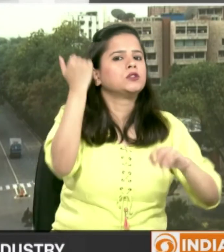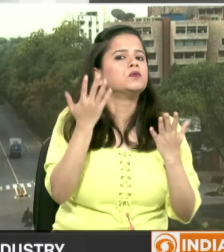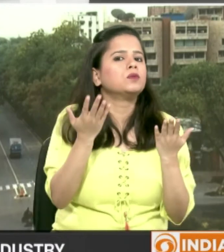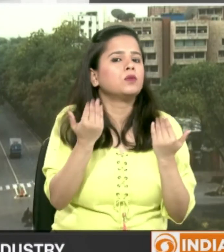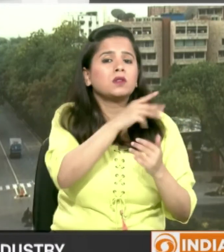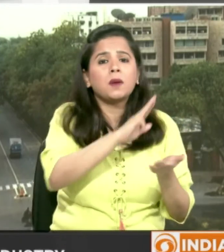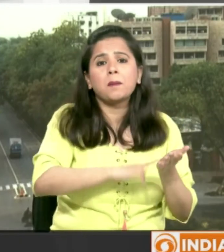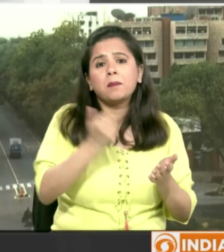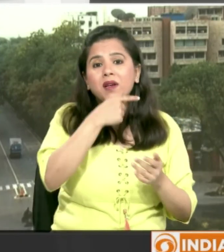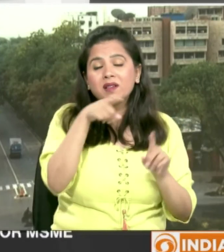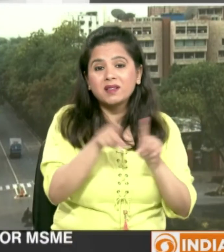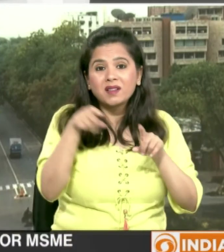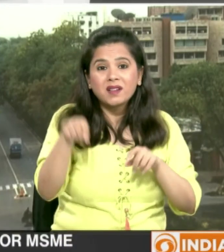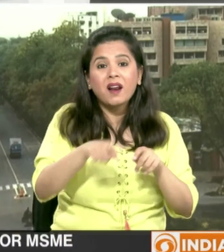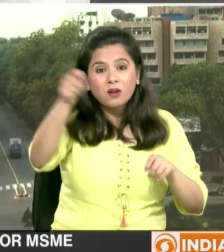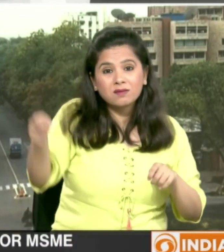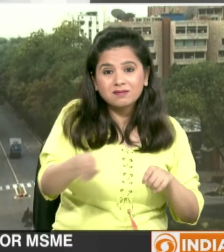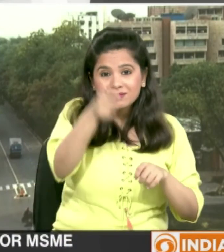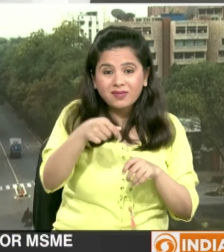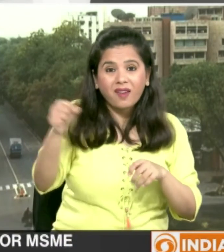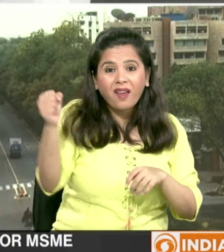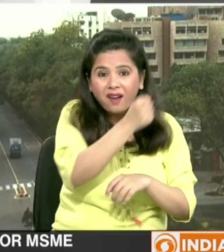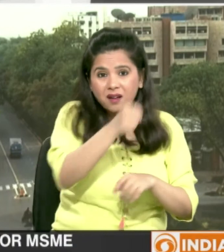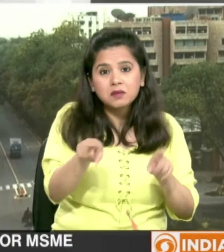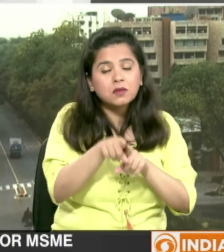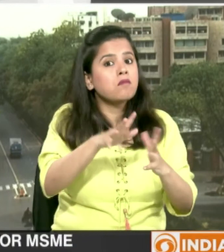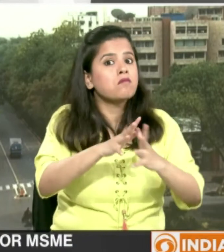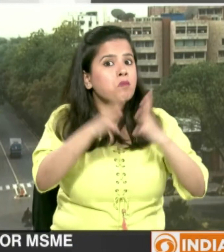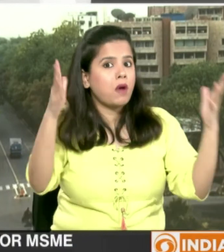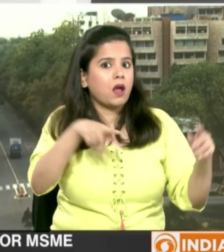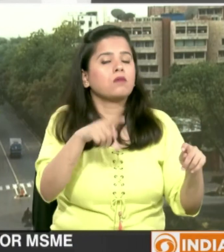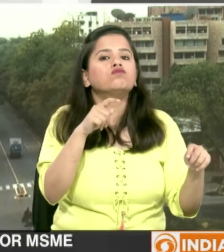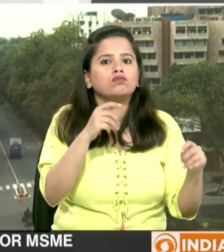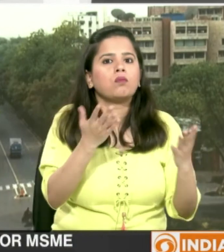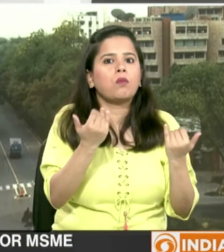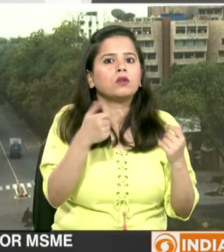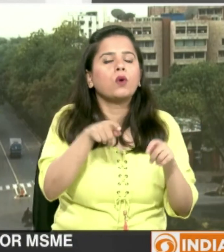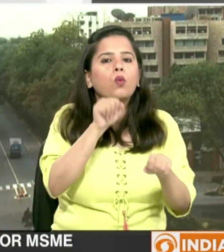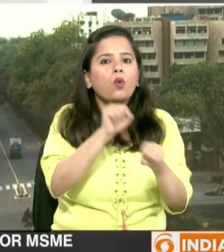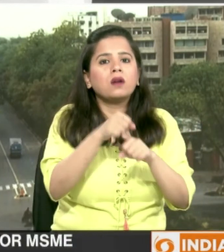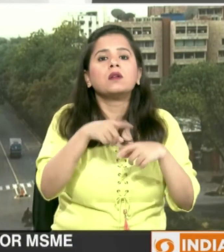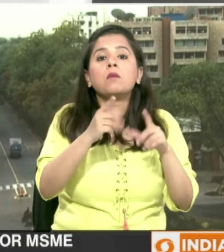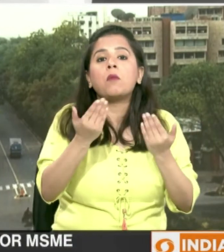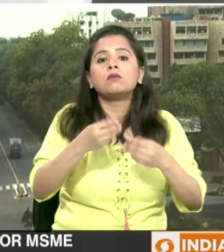that the khadi sector will play a big role in this, as it is entering into exports as well.